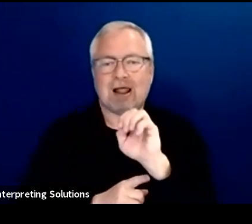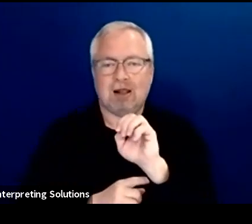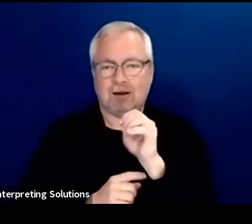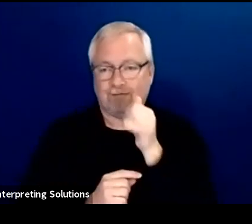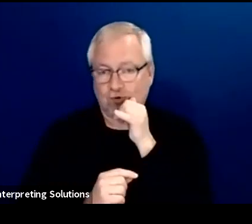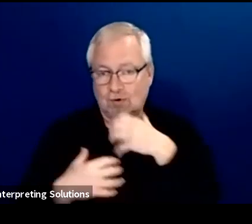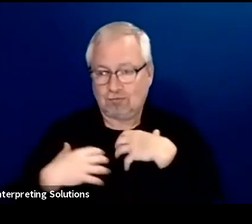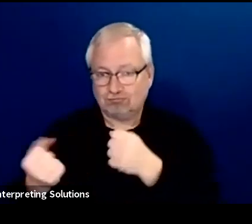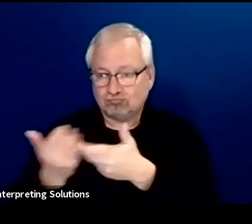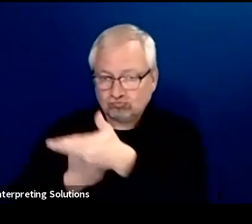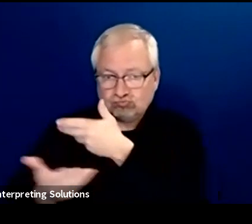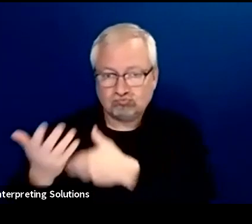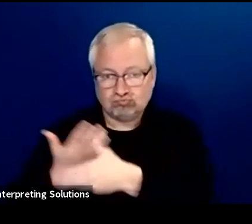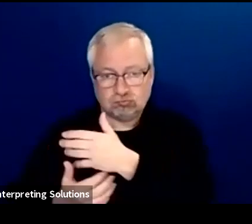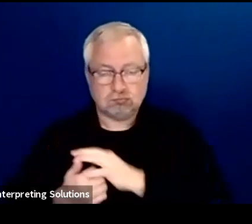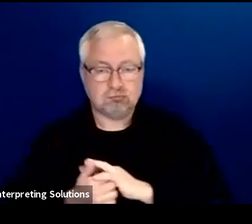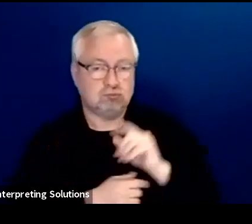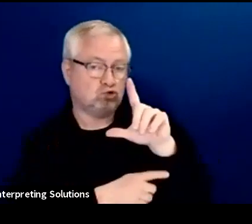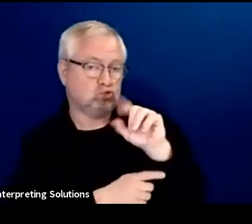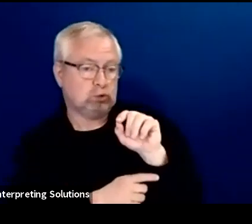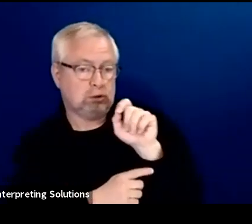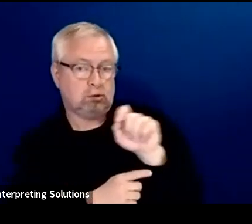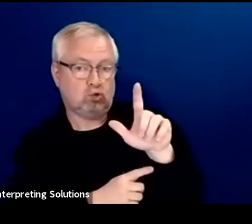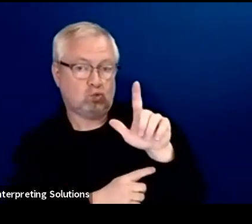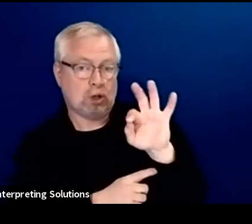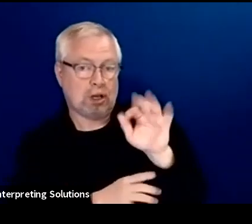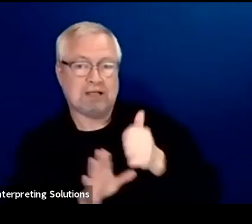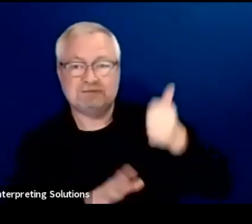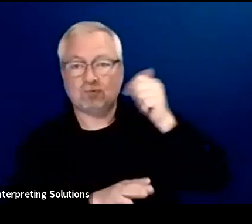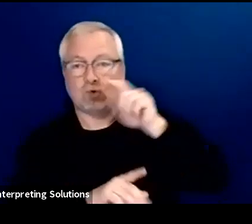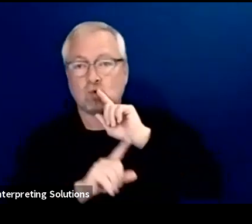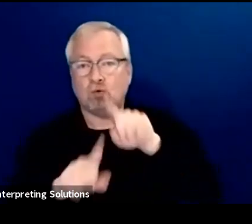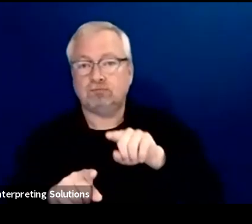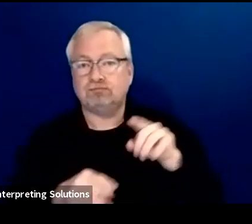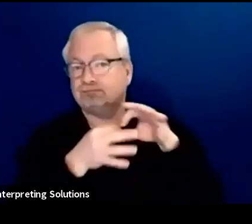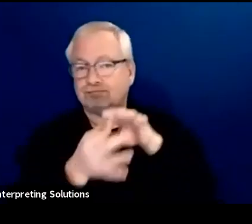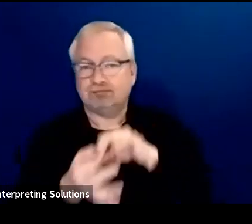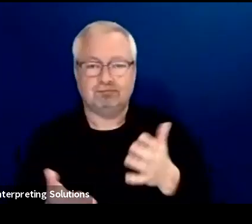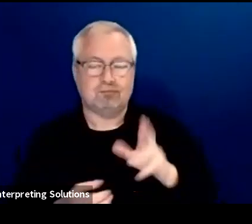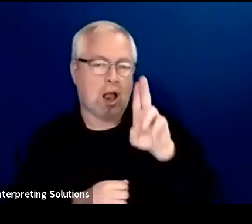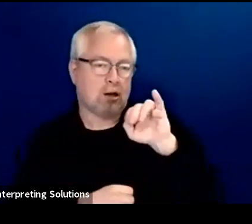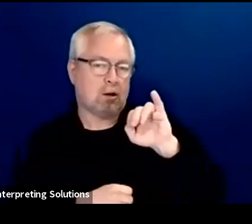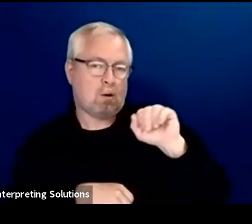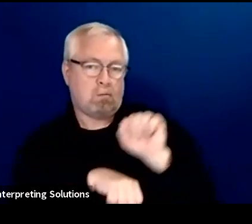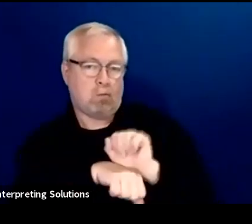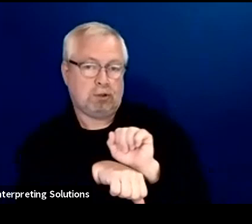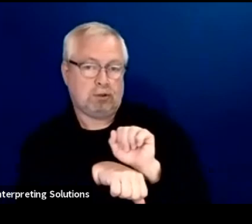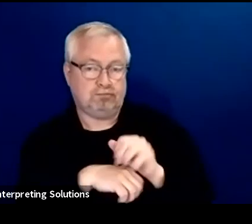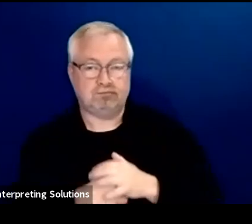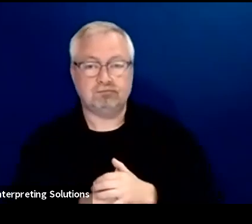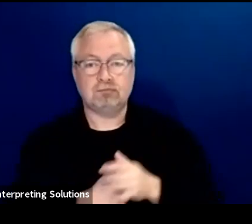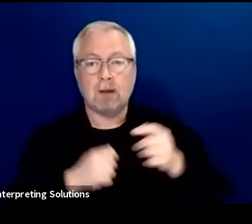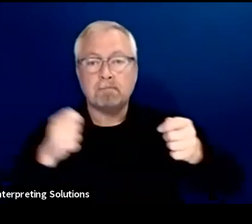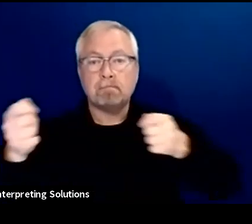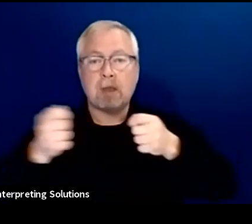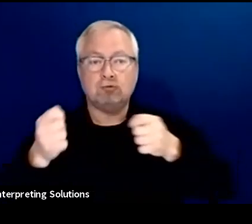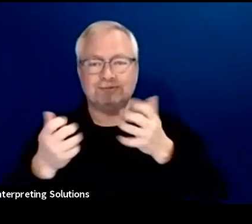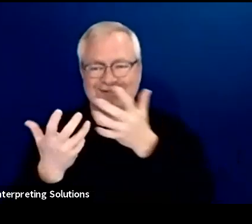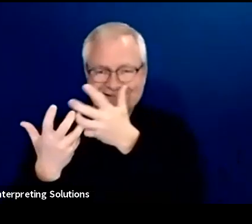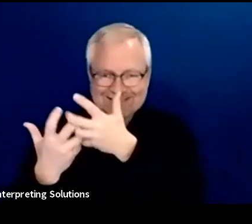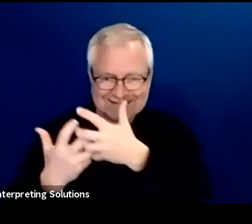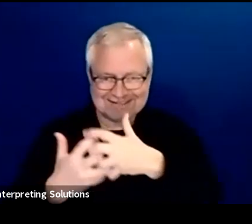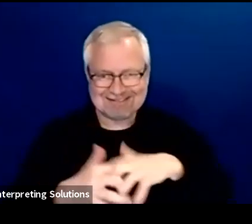to the unemployment insurance issue. The First Amendment provides an administrative fix to streamline applications, and the second